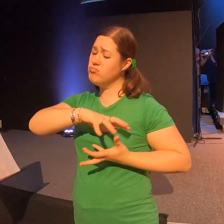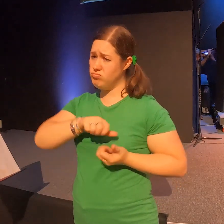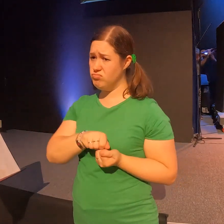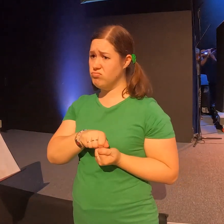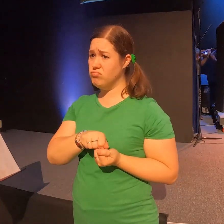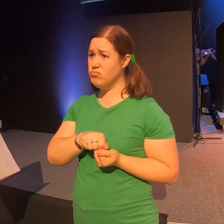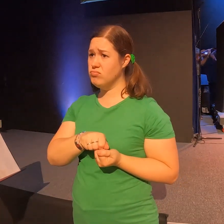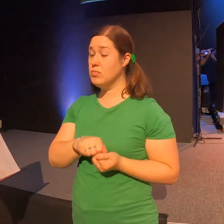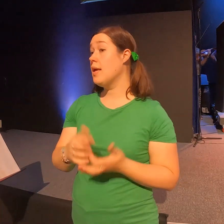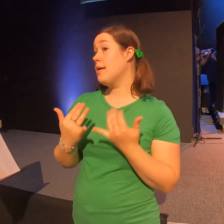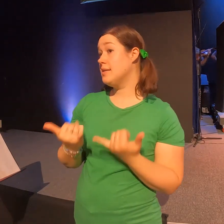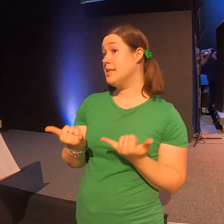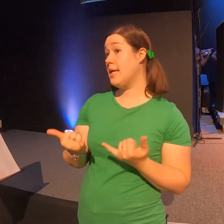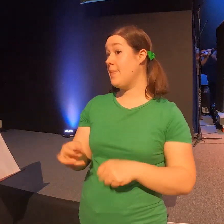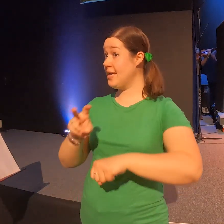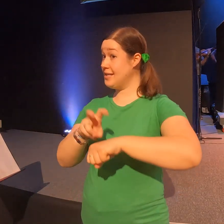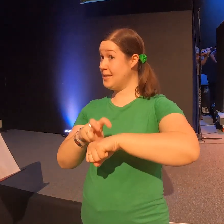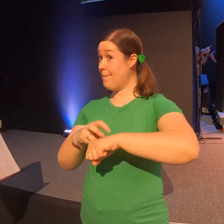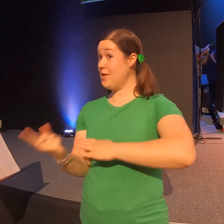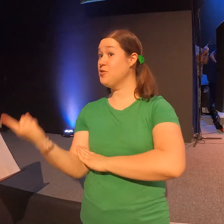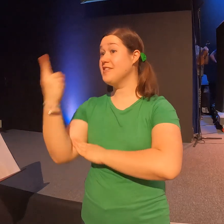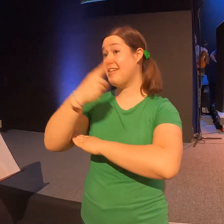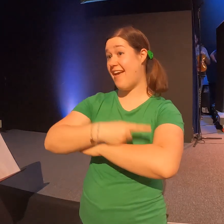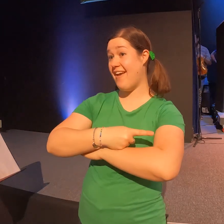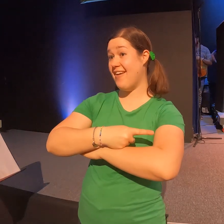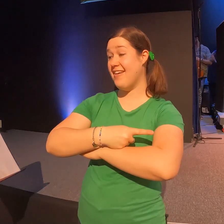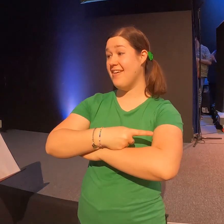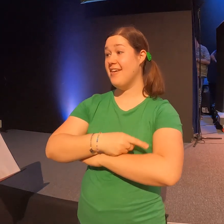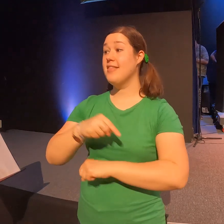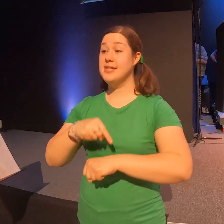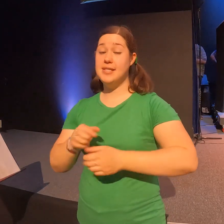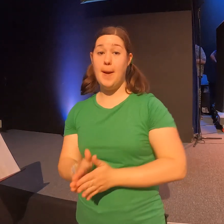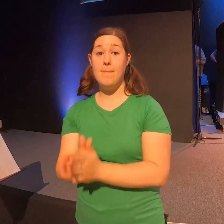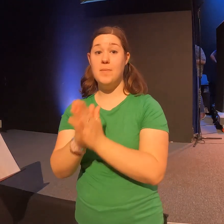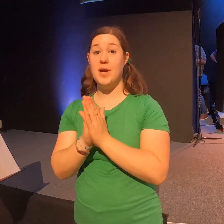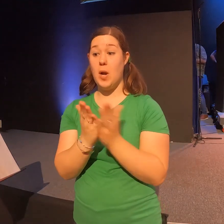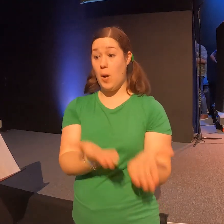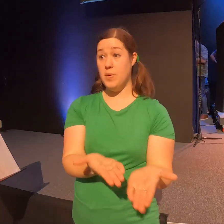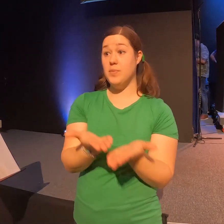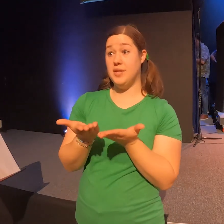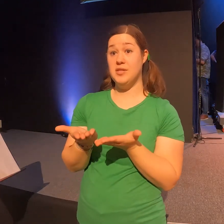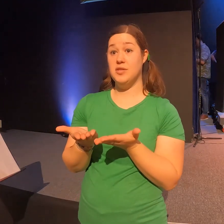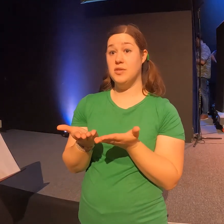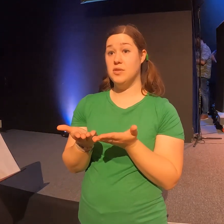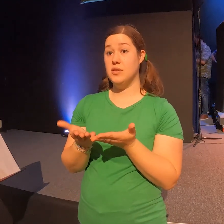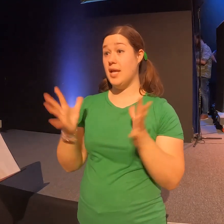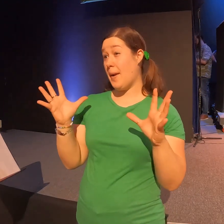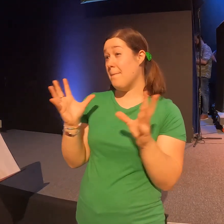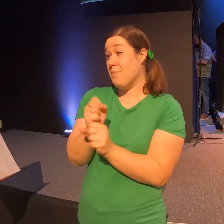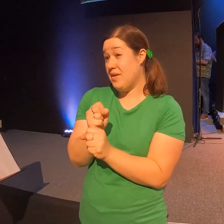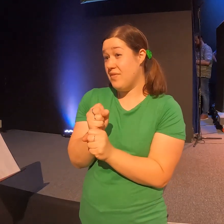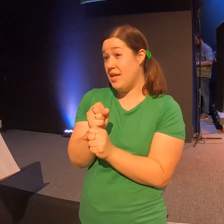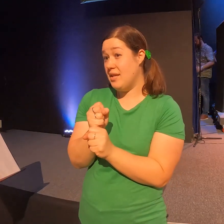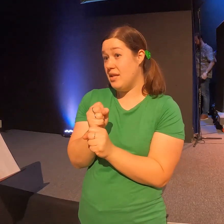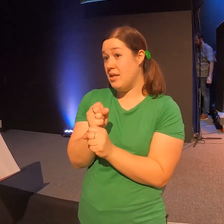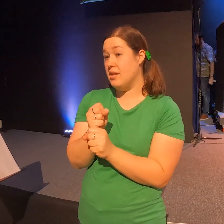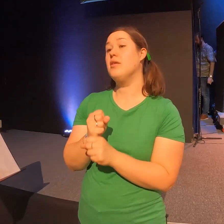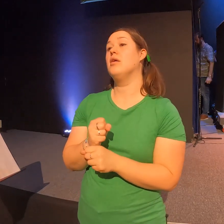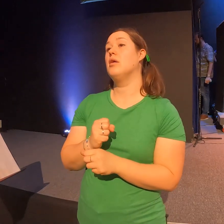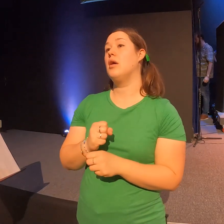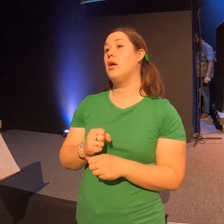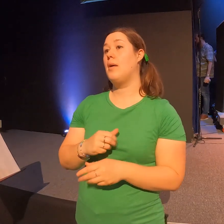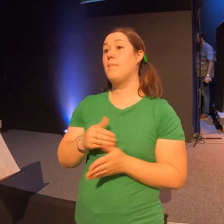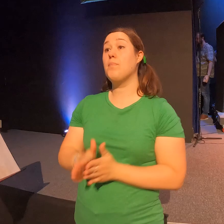today being St. Patrick's Day and this time of prayer, I will be bringing to us an abbreviated version of a prayer commonly known as